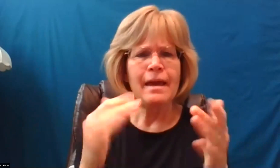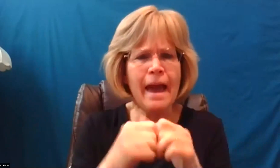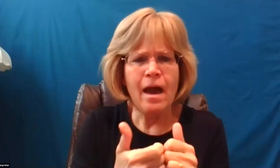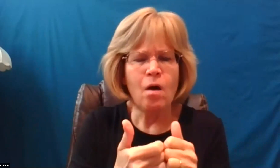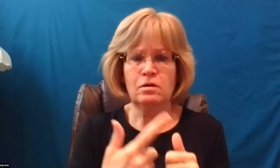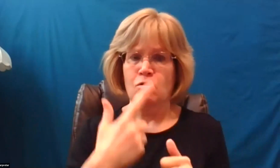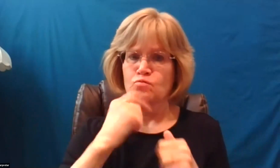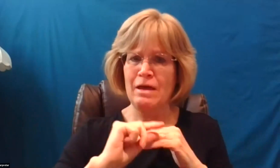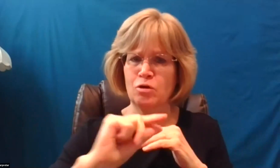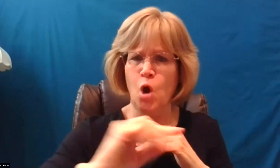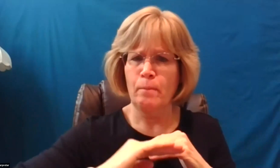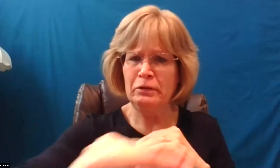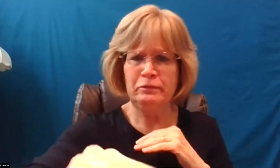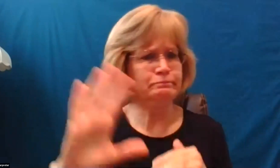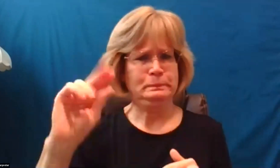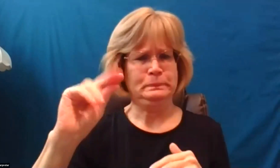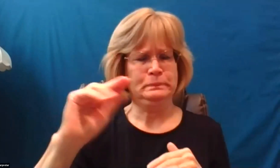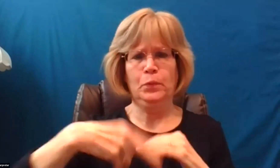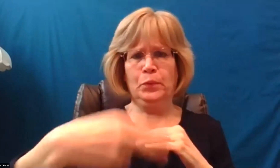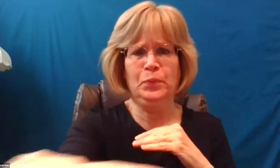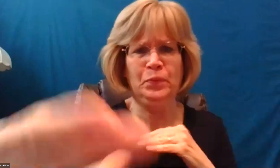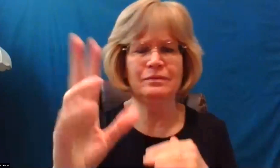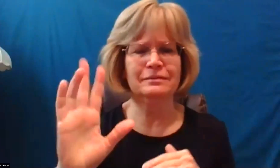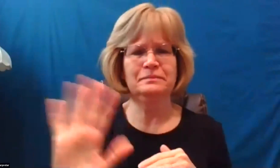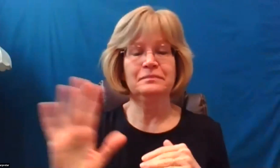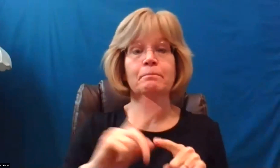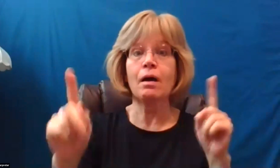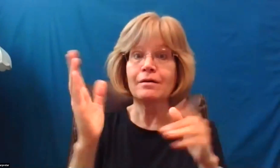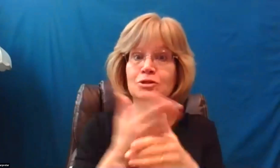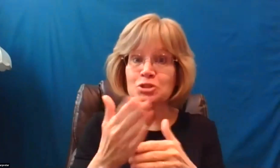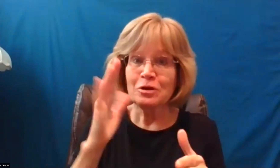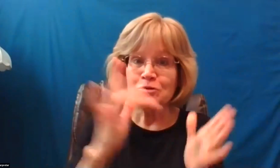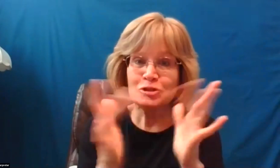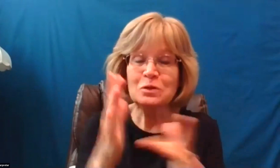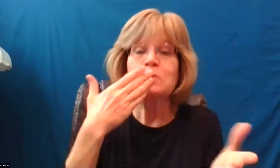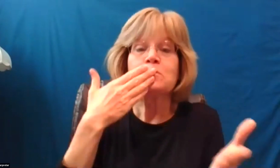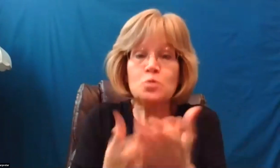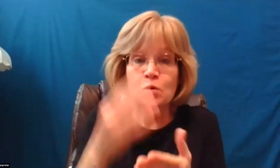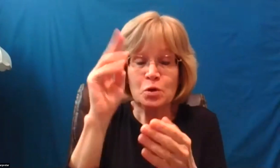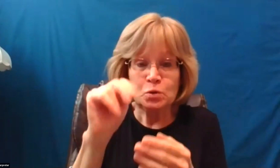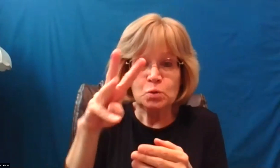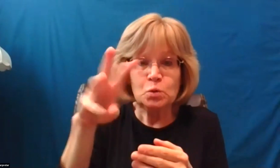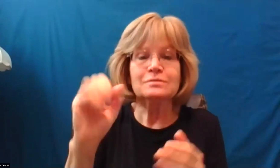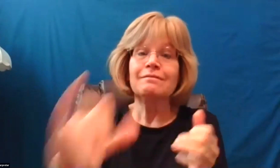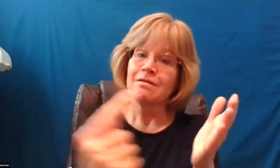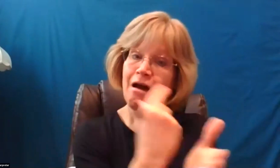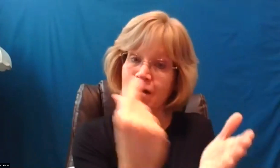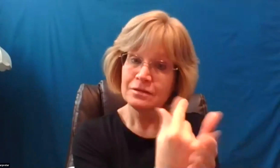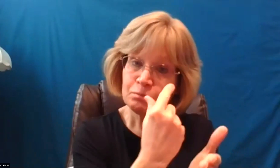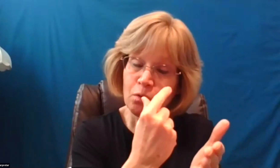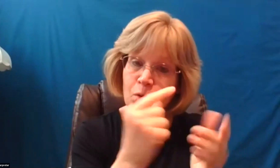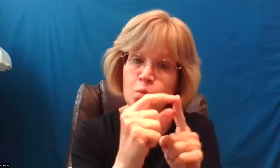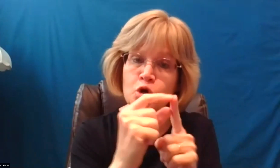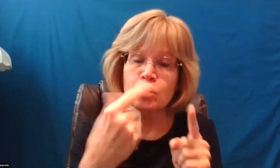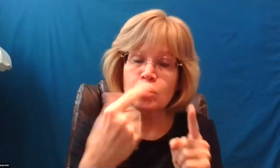carpet, but we can share the good news of Jesus. That's what gospel means, good news. And so we